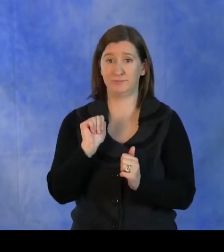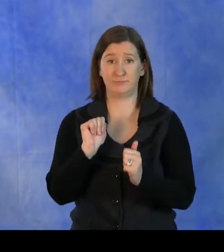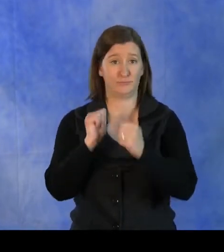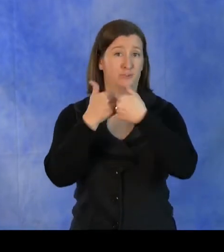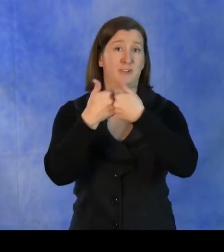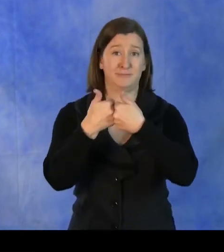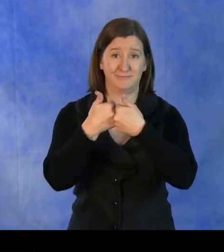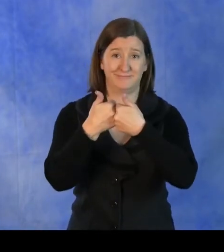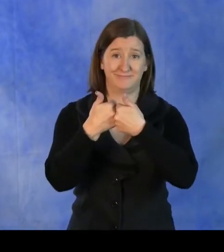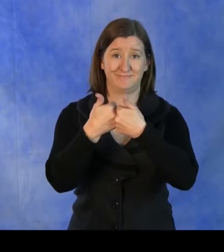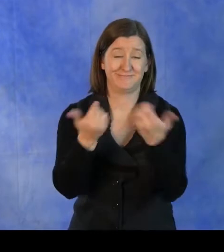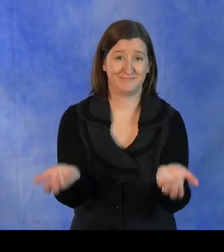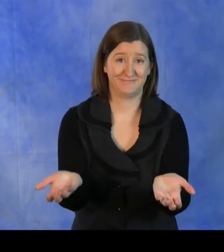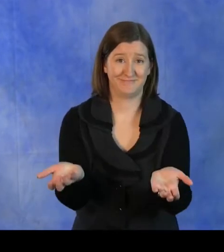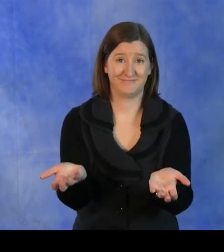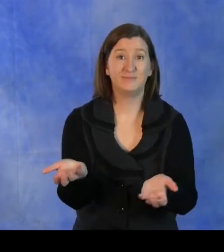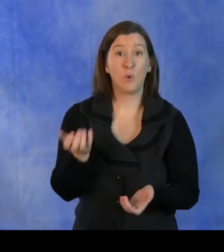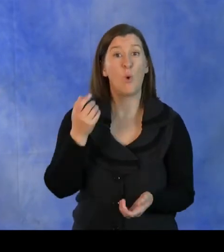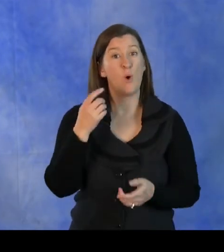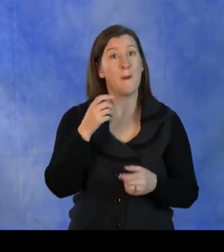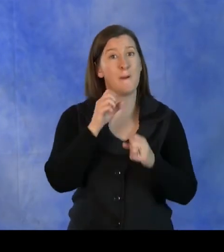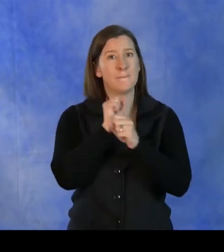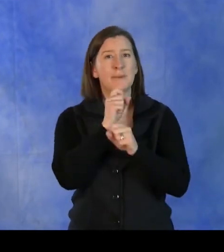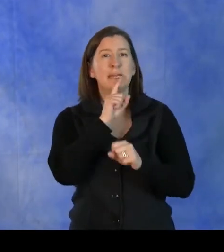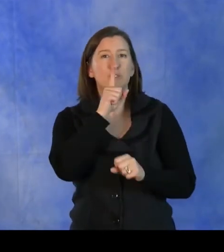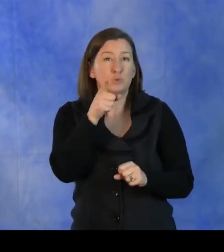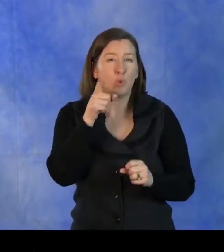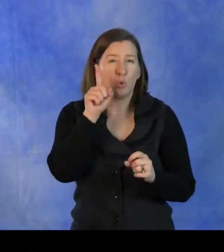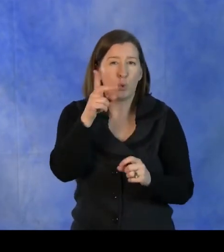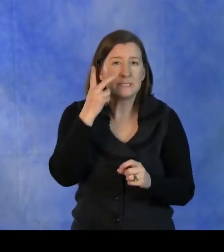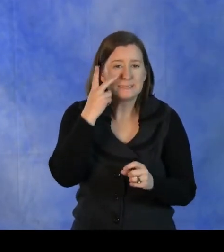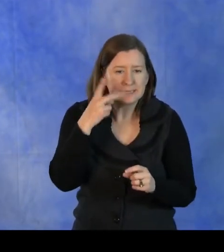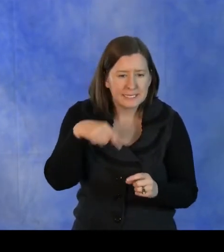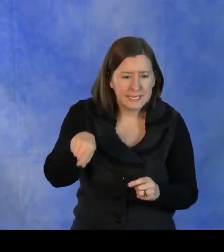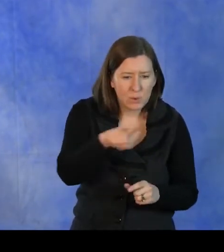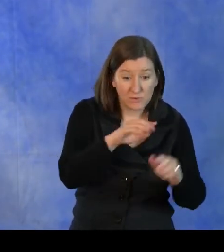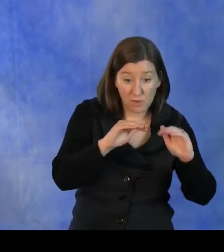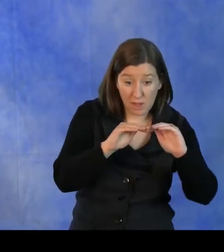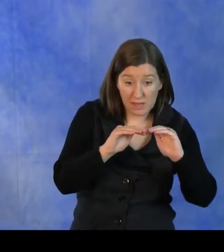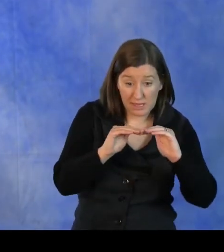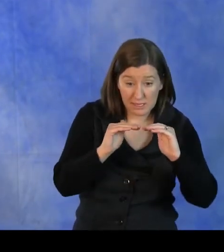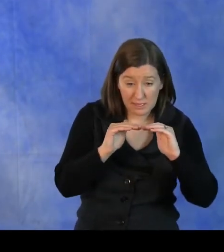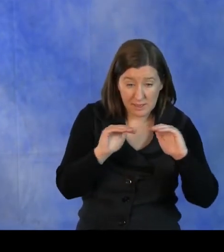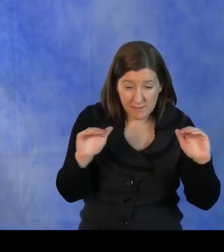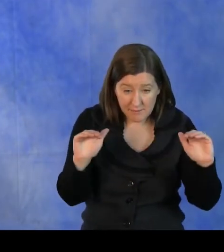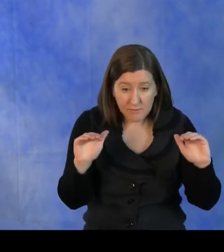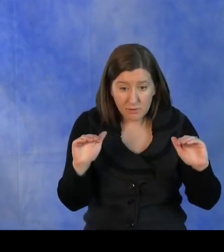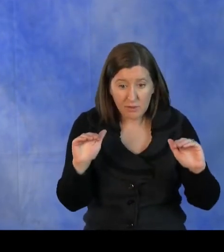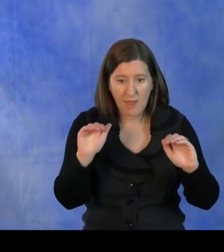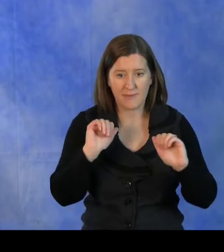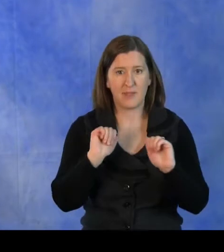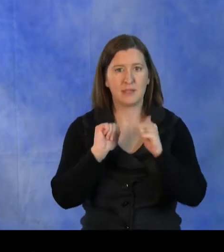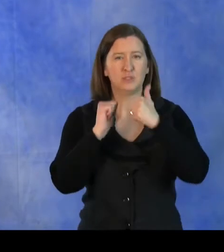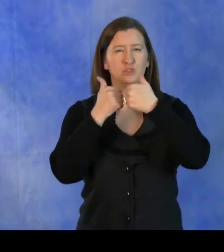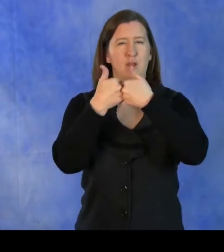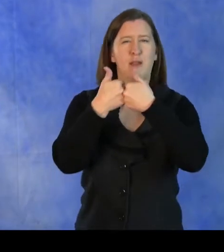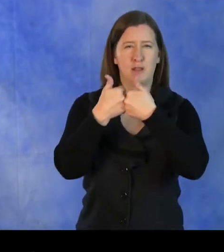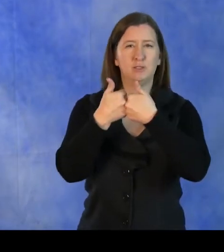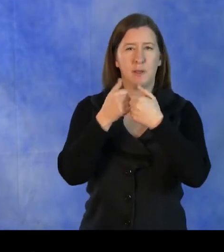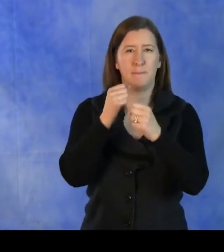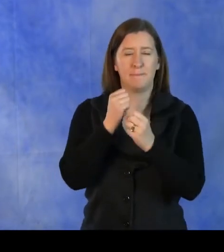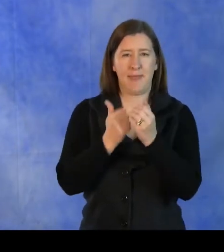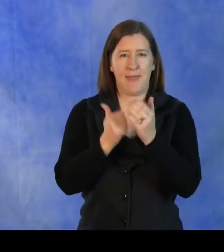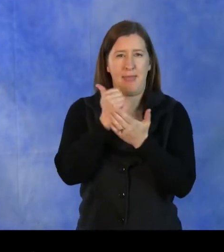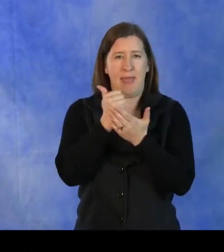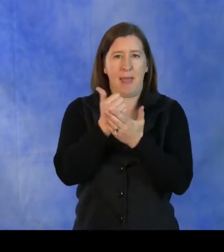Kids can't grow if they're not challenged. So we want to make sure to see that